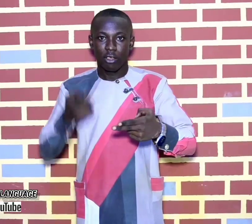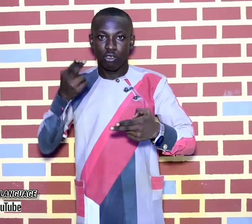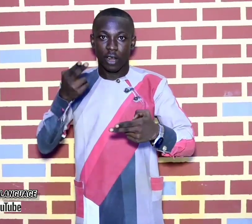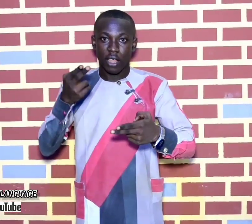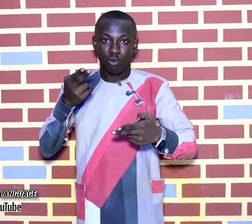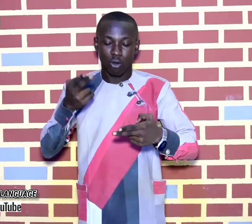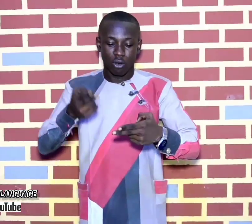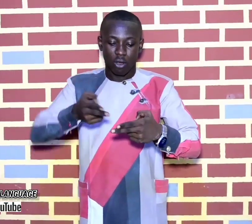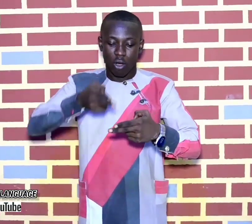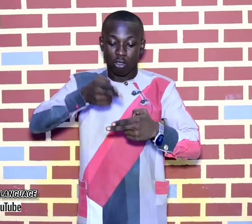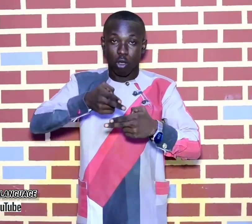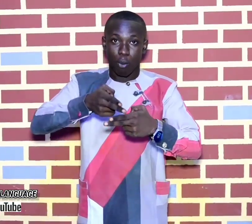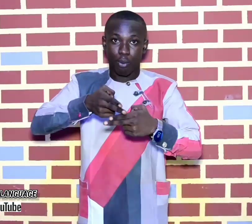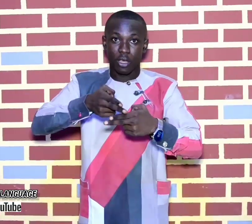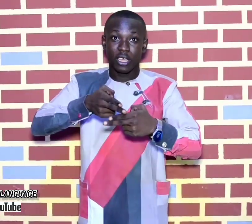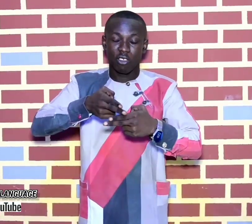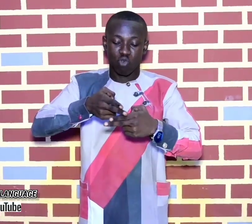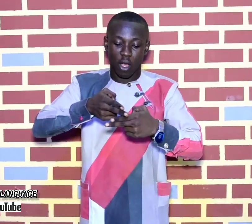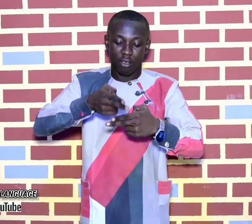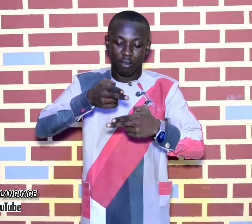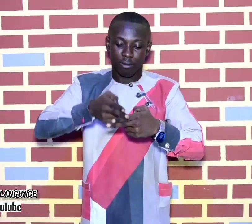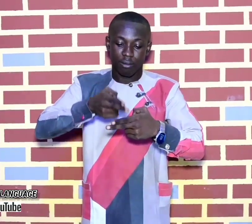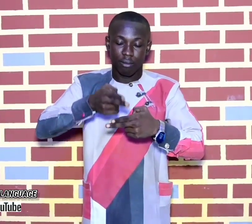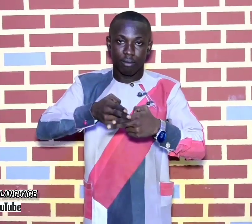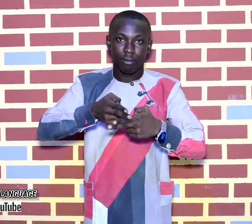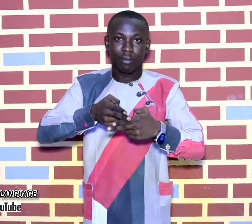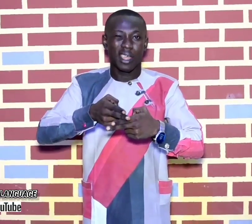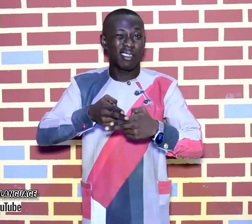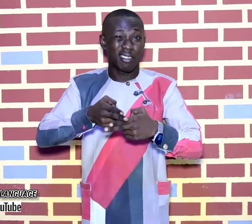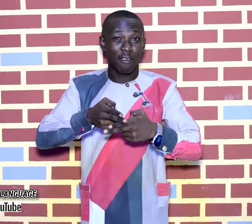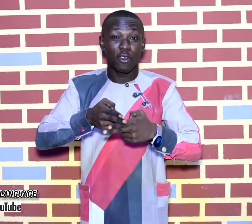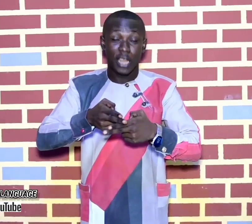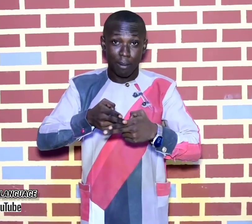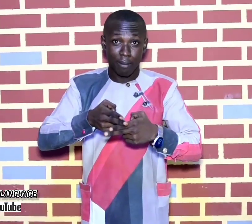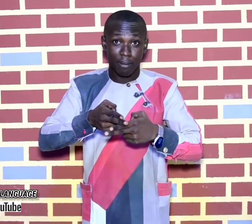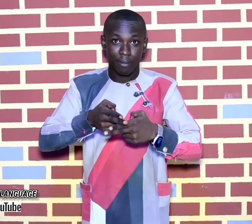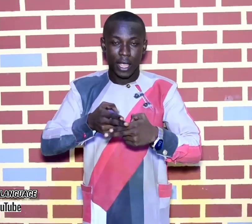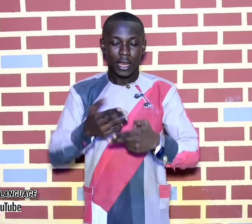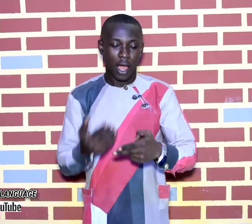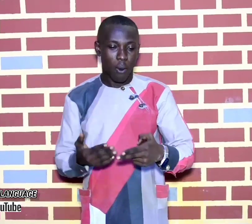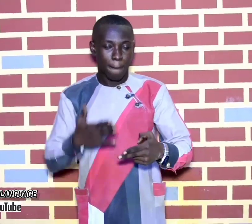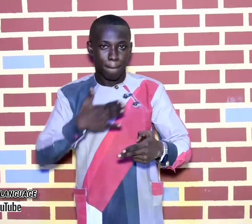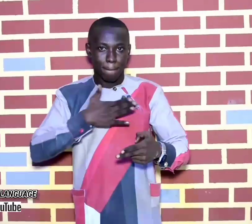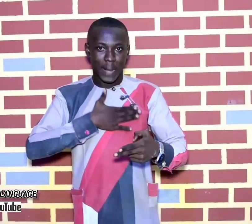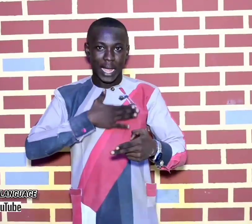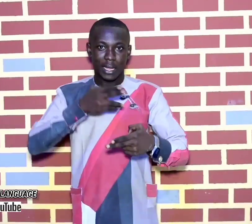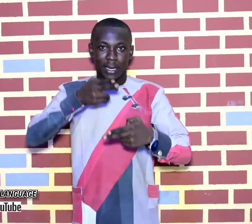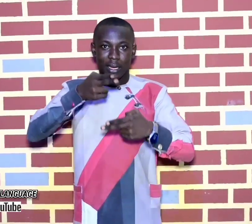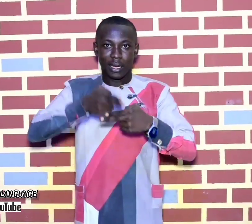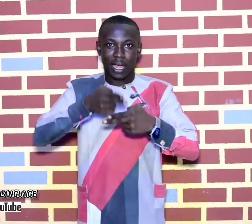your right one on top, hit it twice. That is the sign for name. Now, my name.